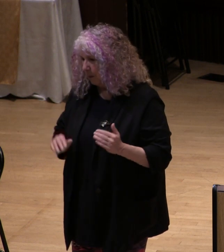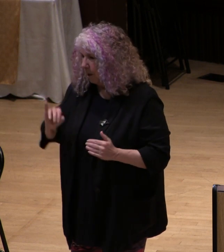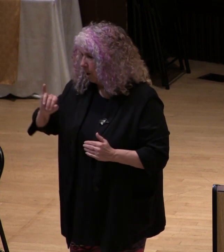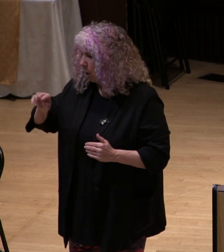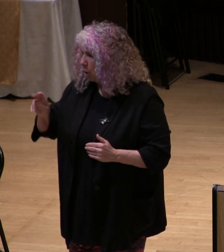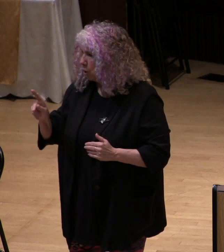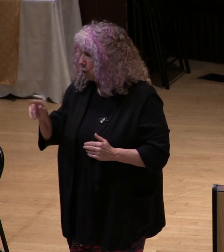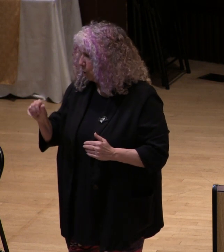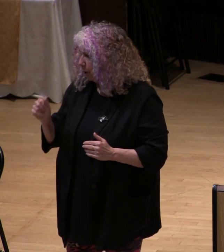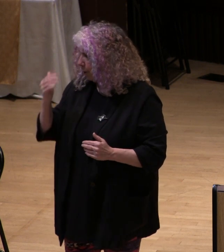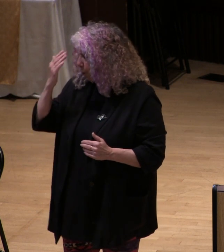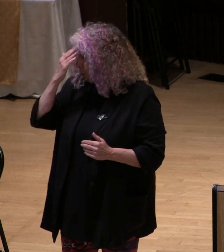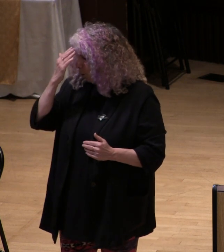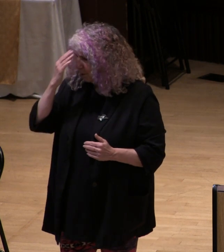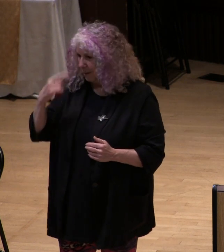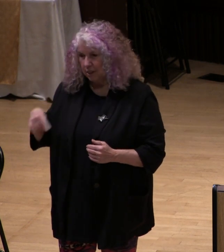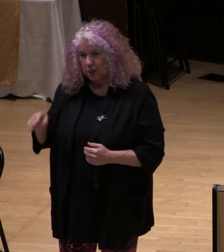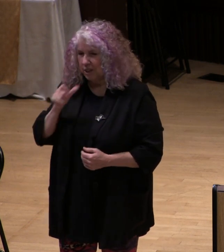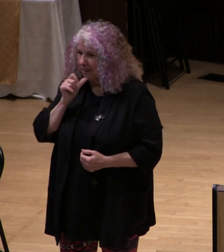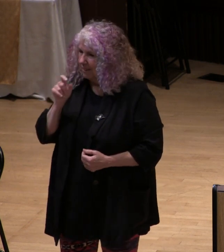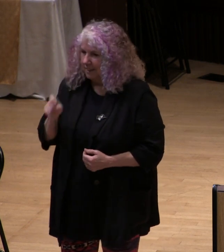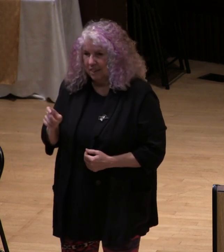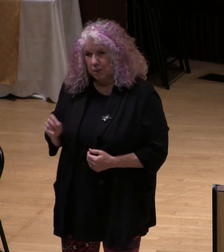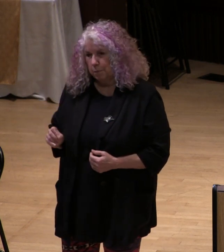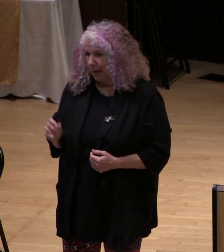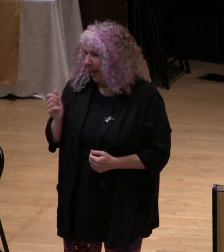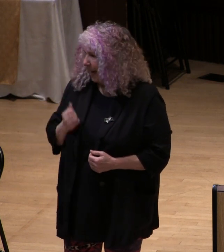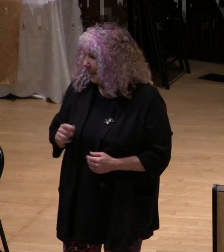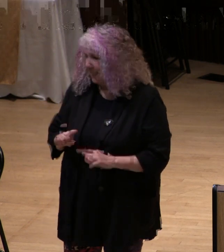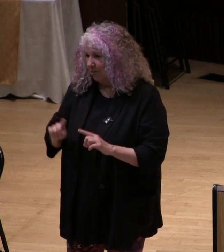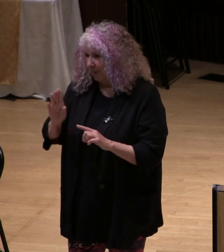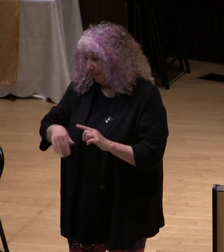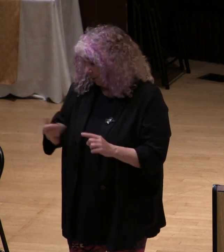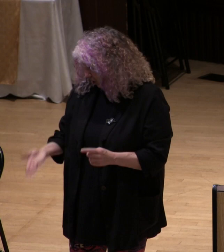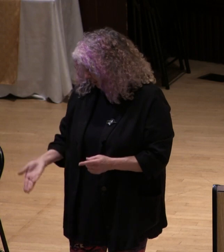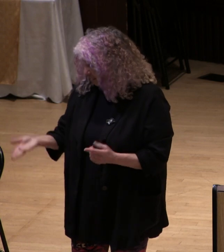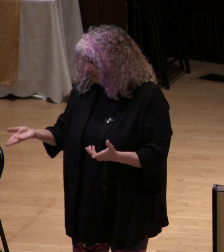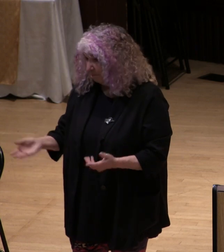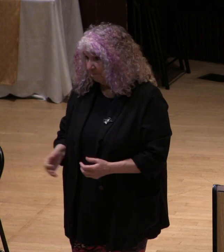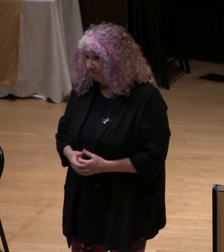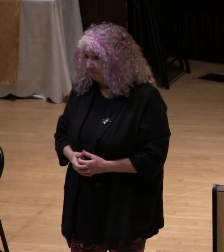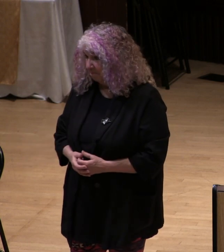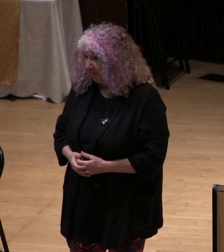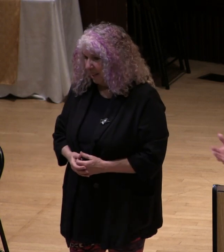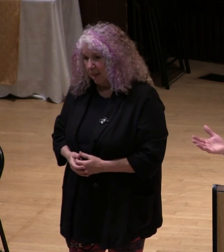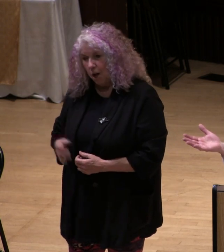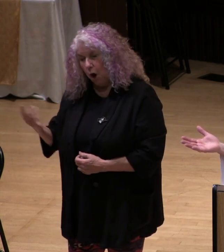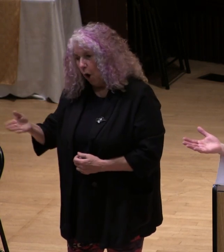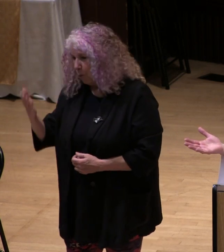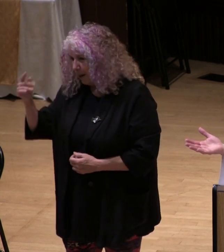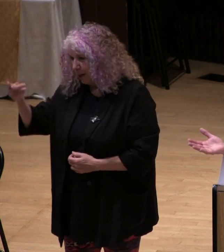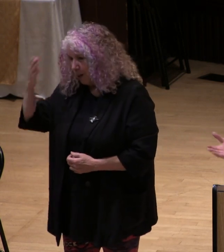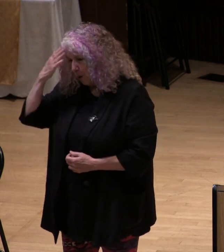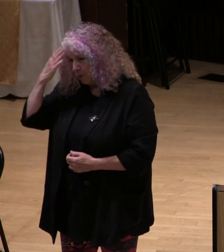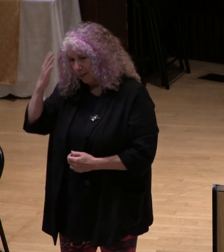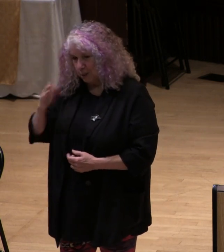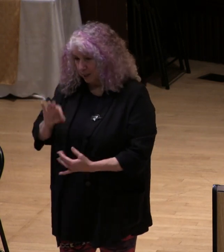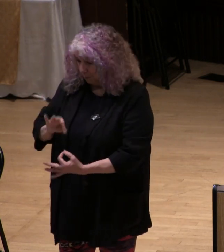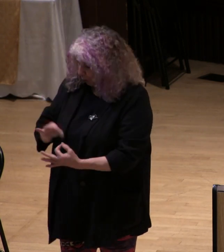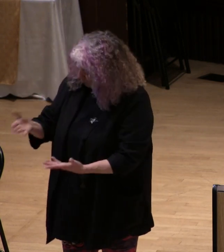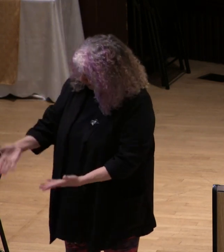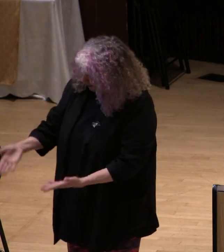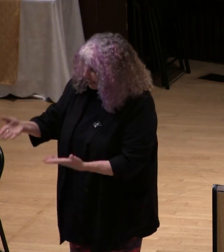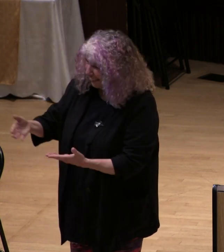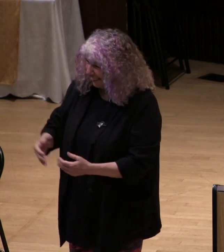Julia knows that she doesn't have to be any different than she is, for she already knows that she is perfect